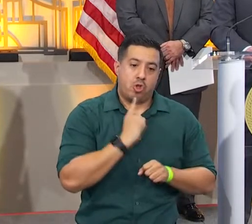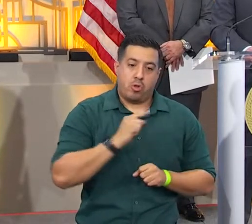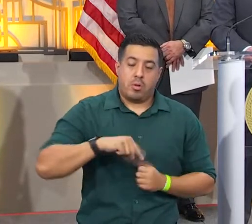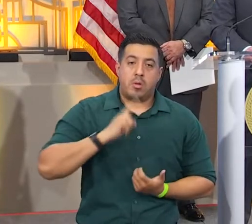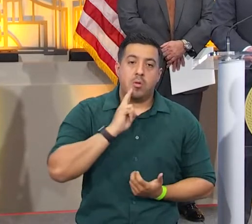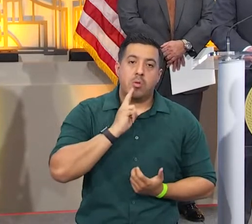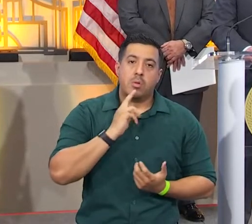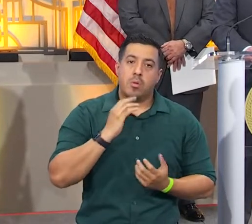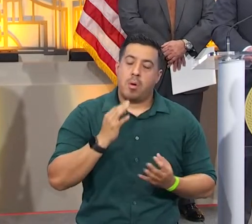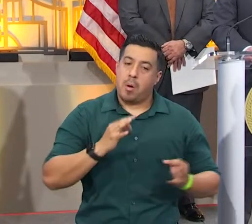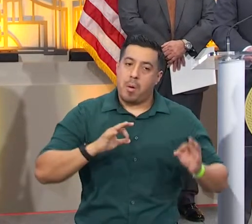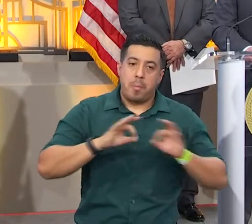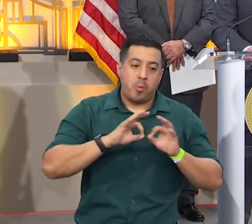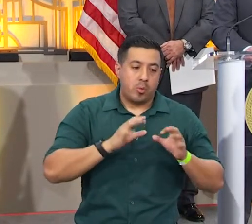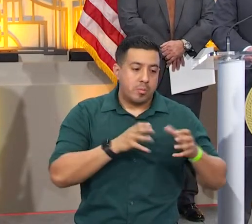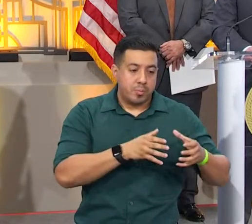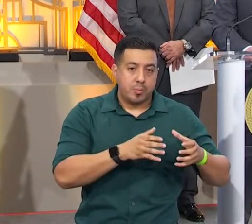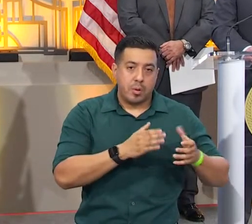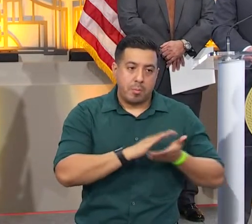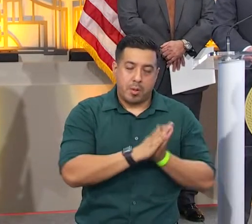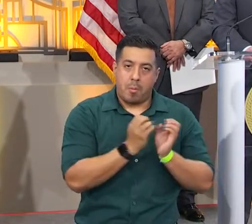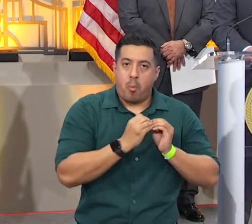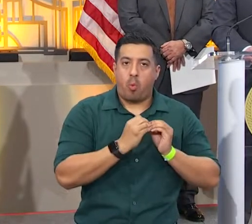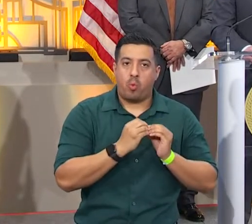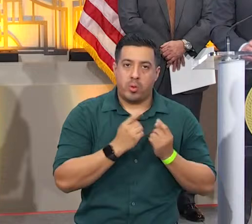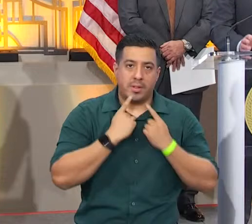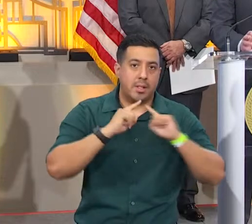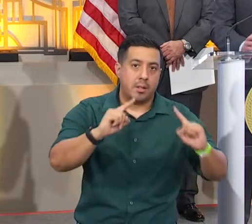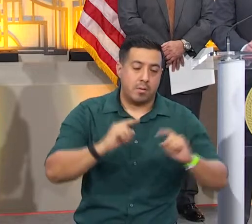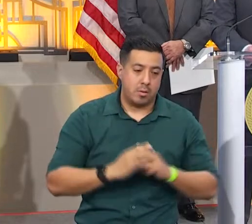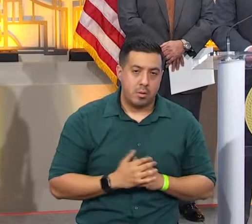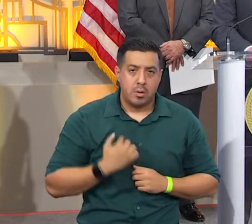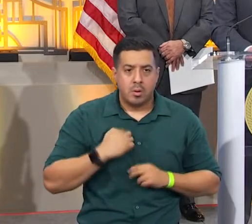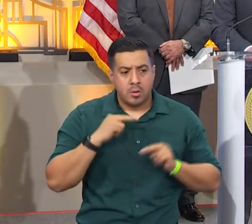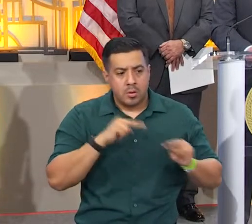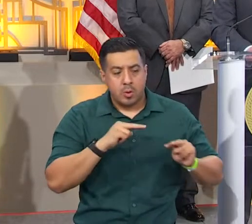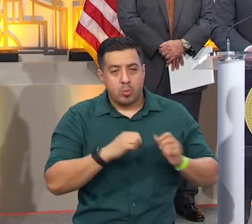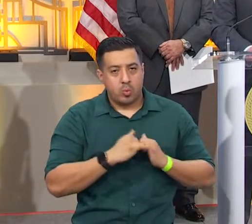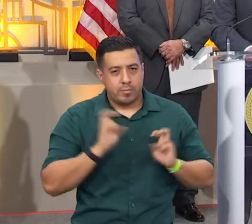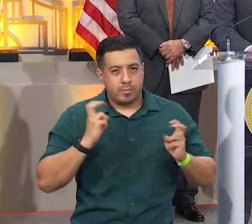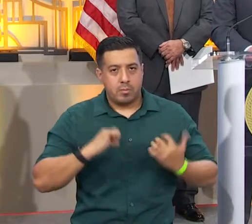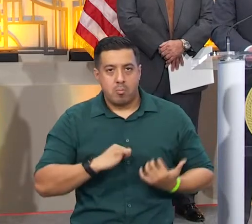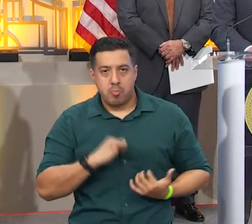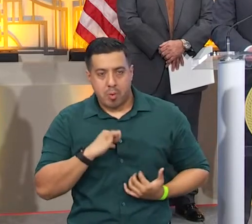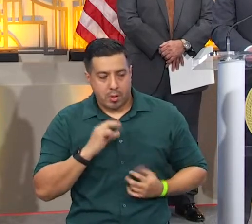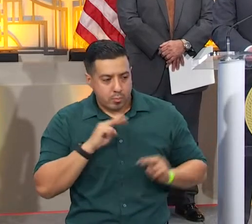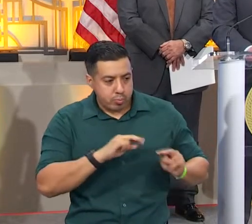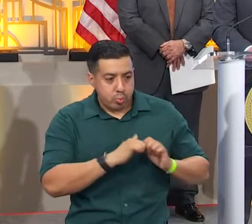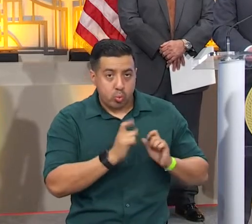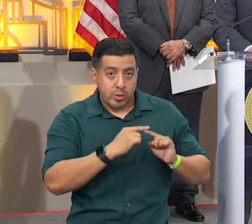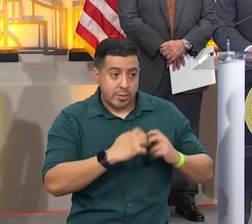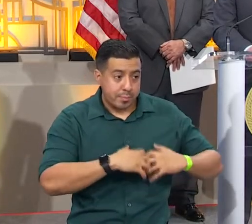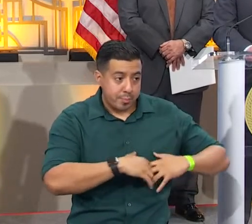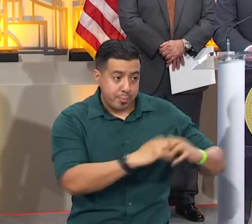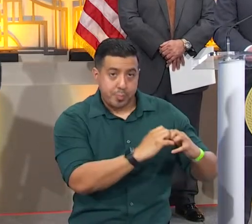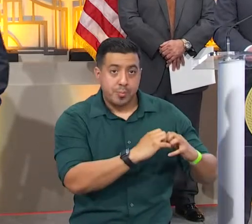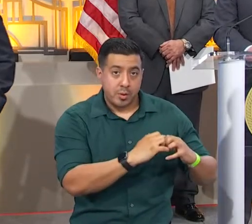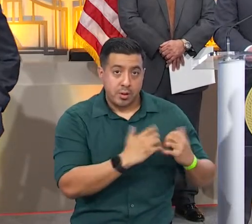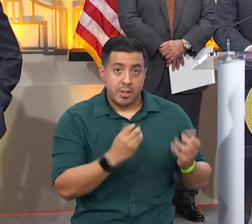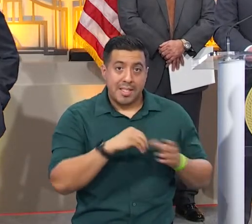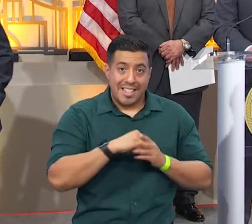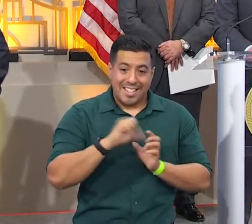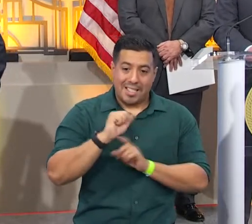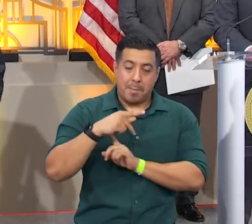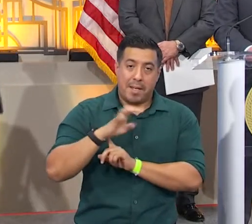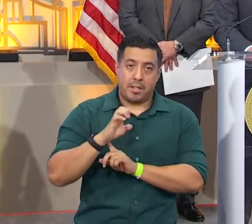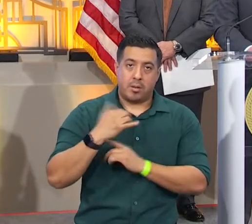important industry cluster continue to be successful. We watched with pride as the International Space Station was built in space,